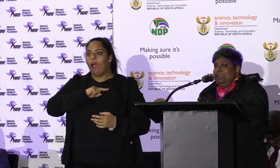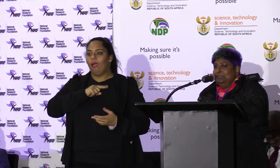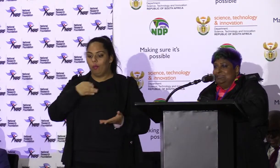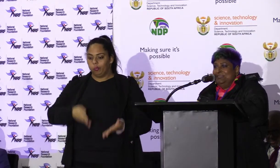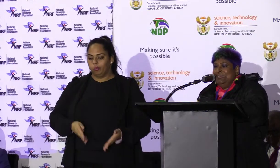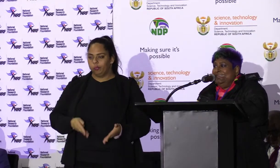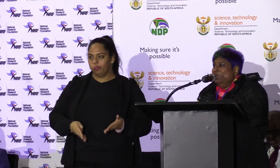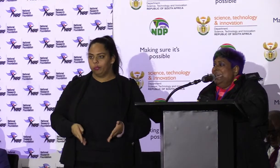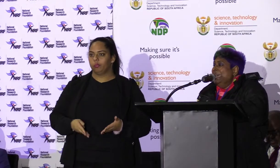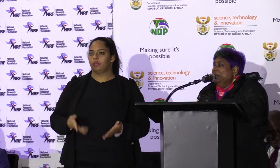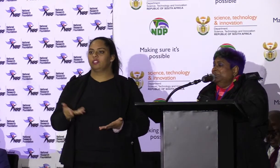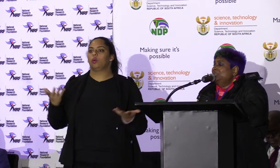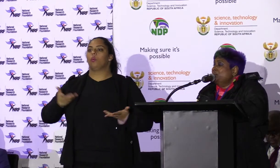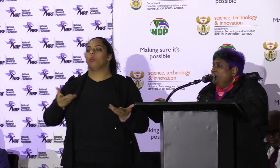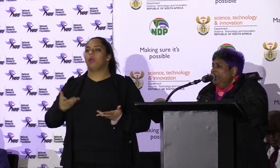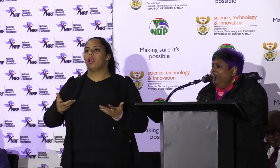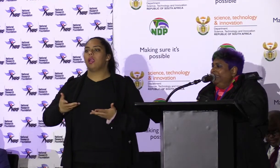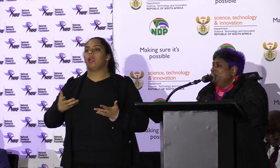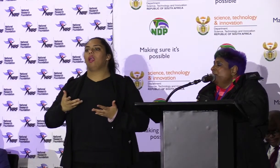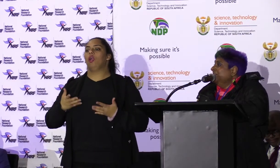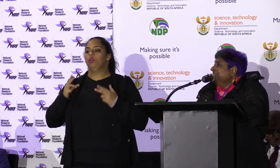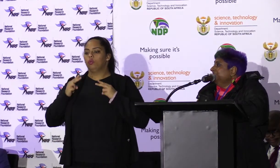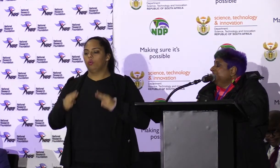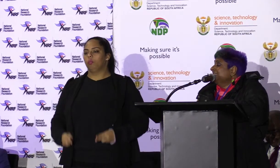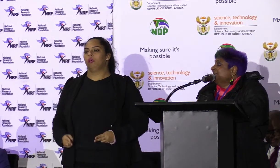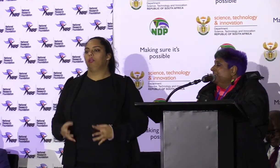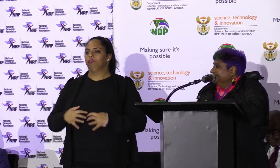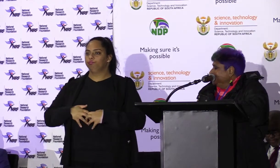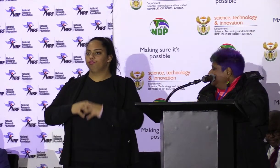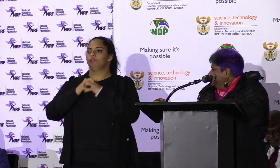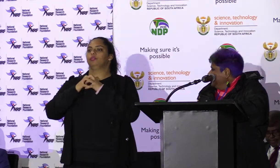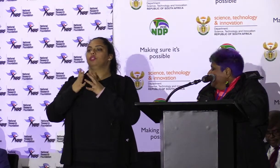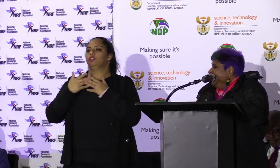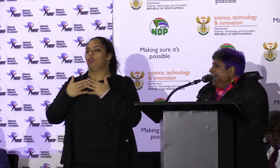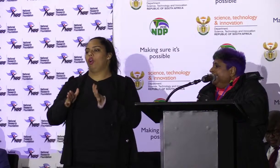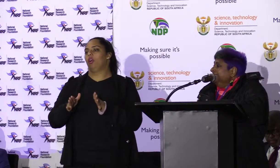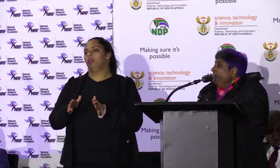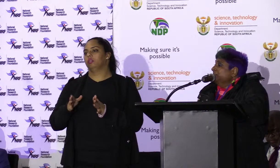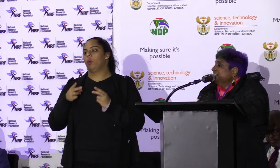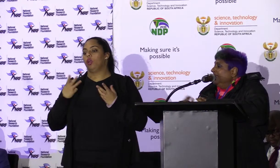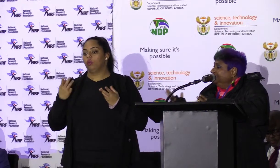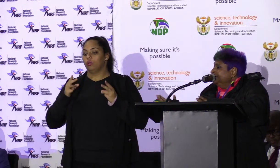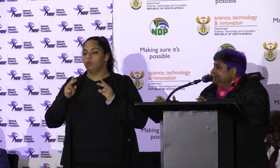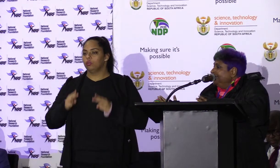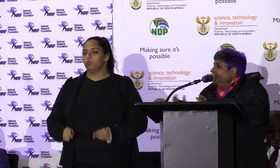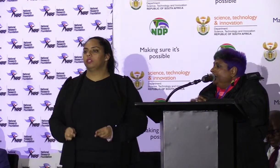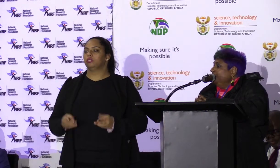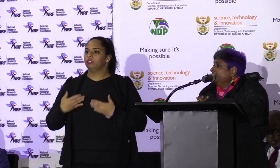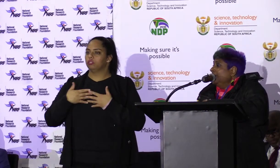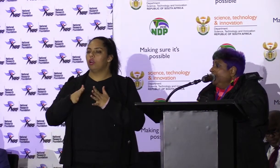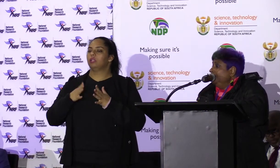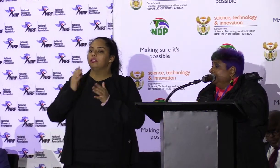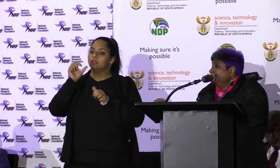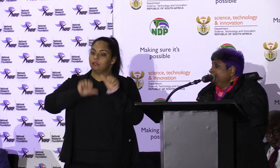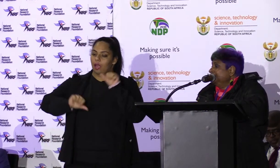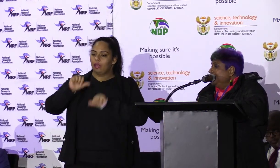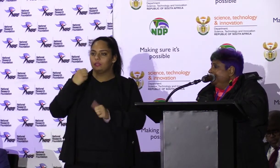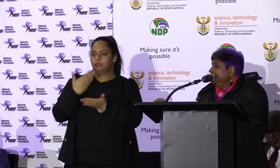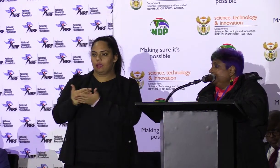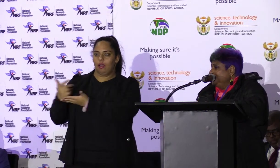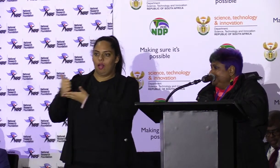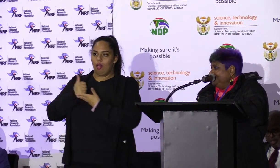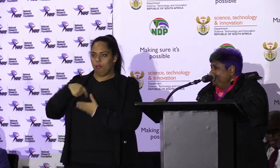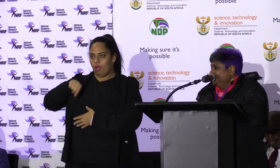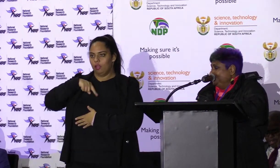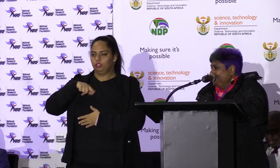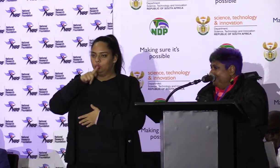humankind commenced. This is where humanity started, and our scientists are able to help us to